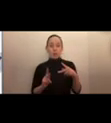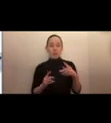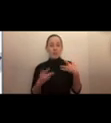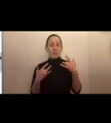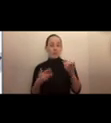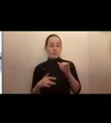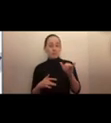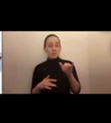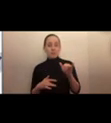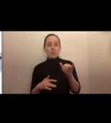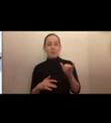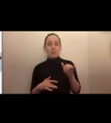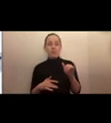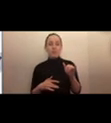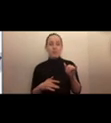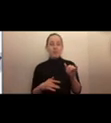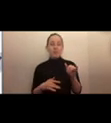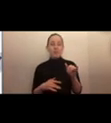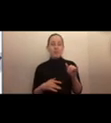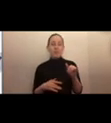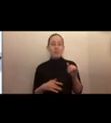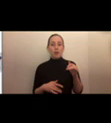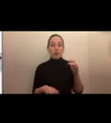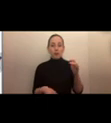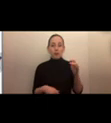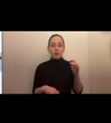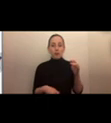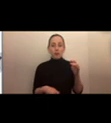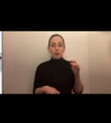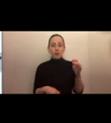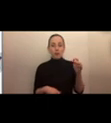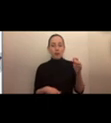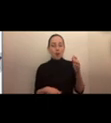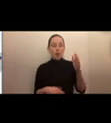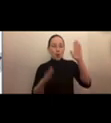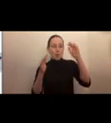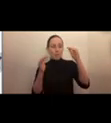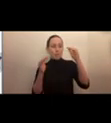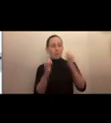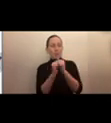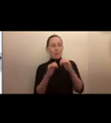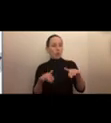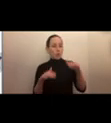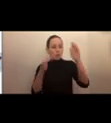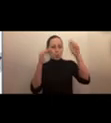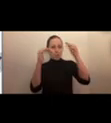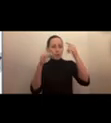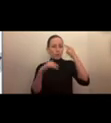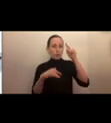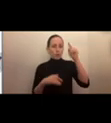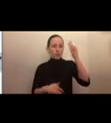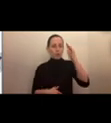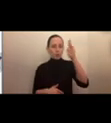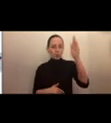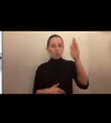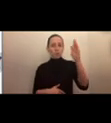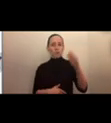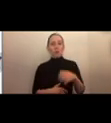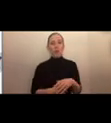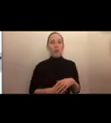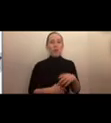.4% of hearing people had said that they felt hopeless about the future.